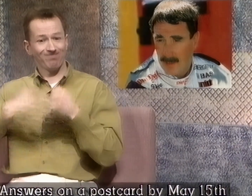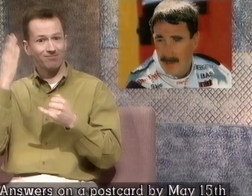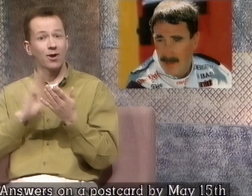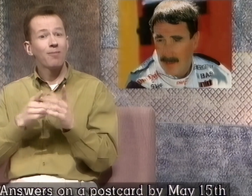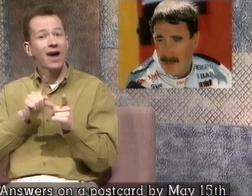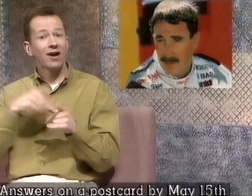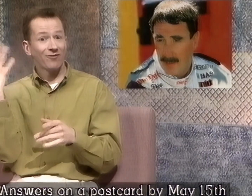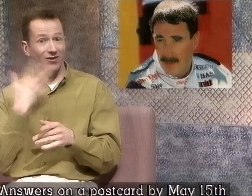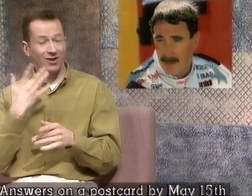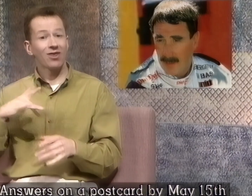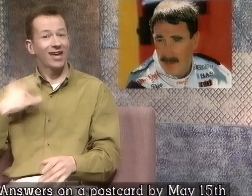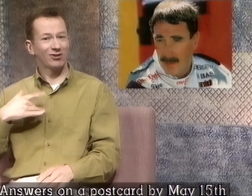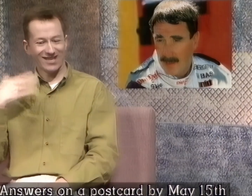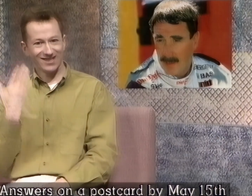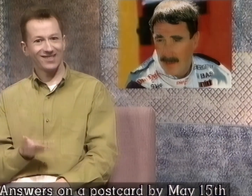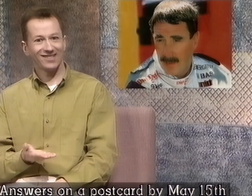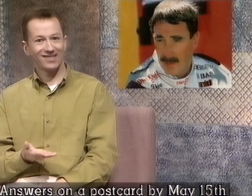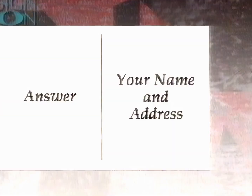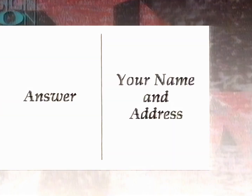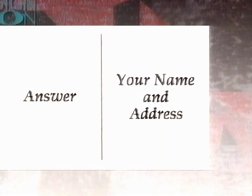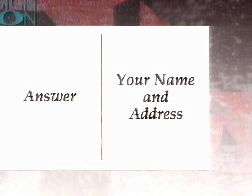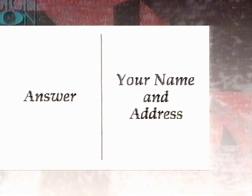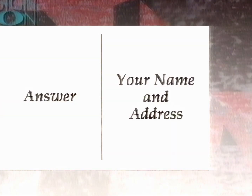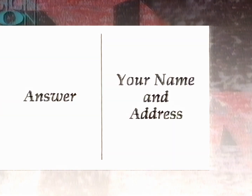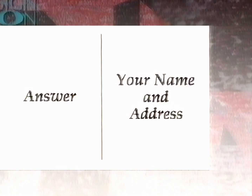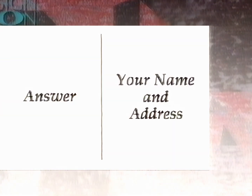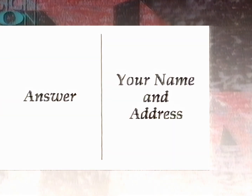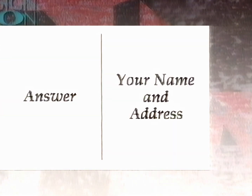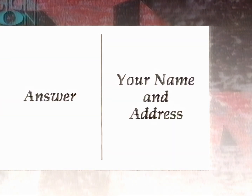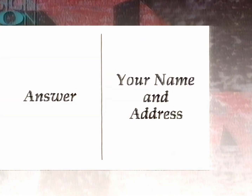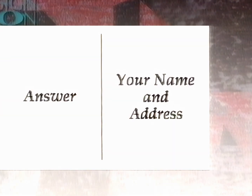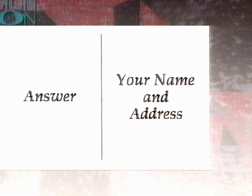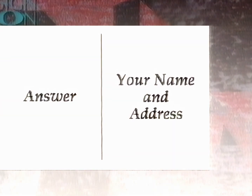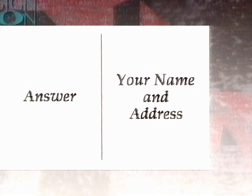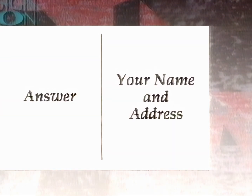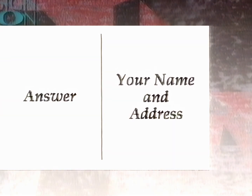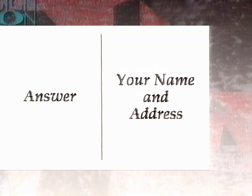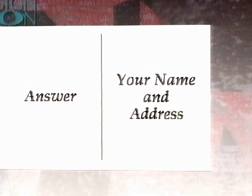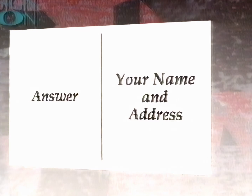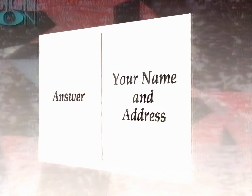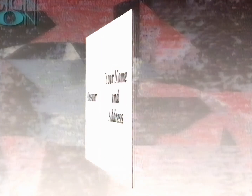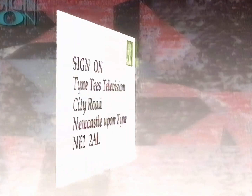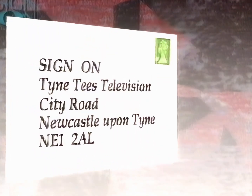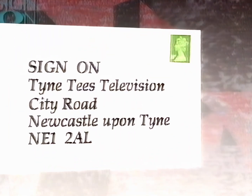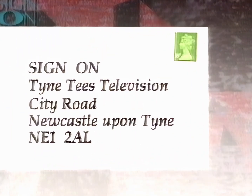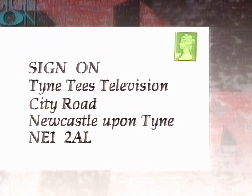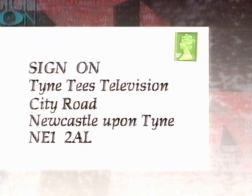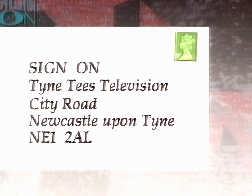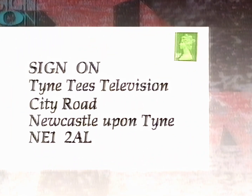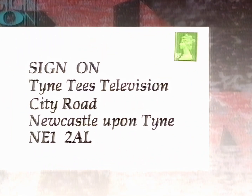by May the 15th to this address. Answer on the left, your name and address on the right to Sign On,